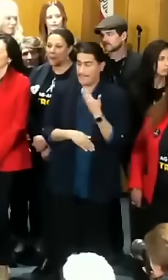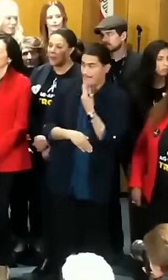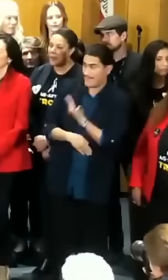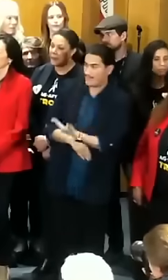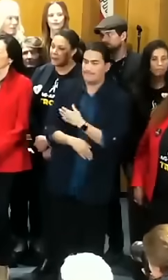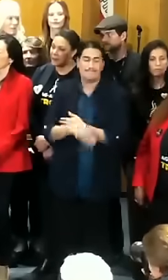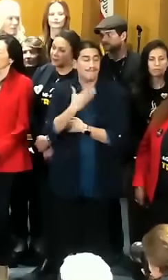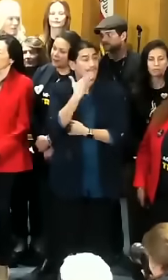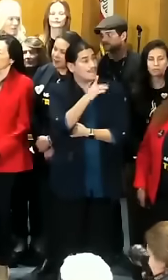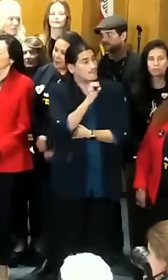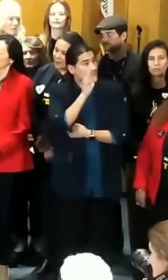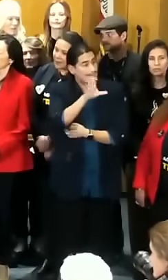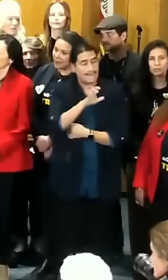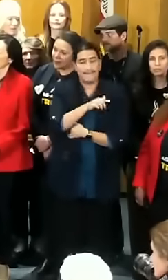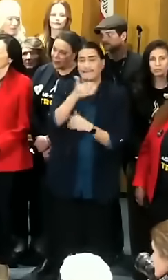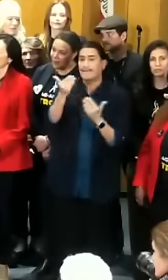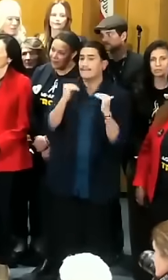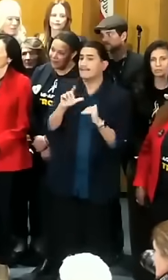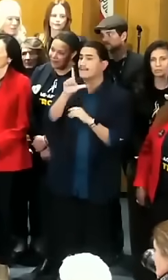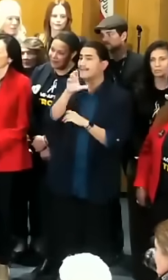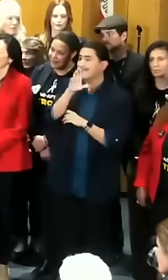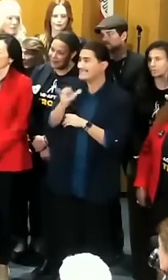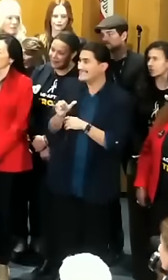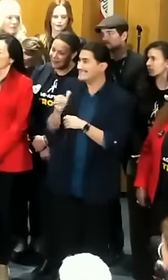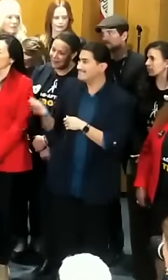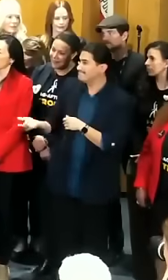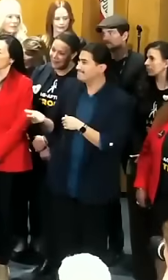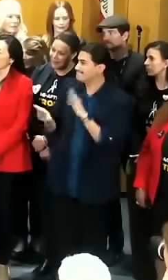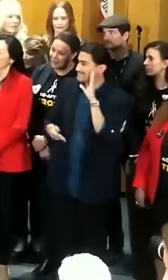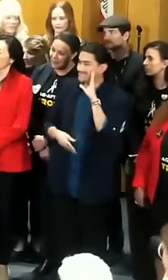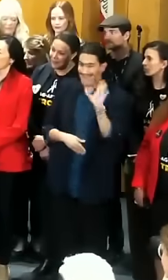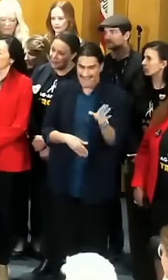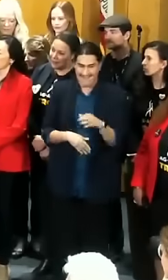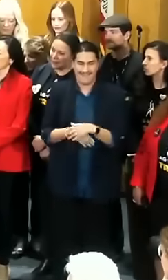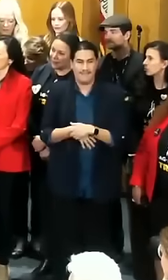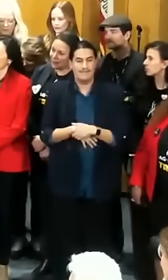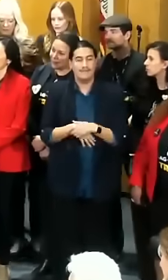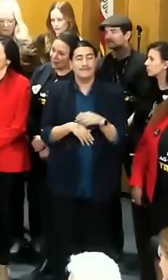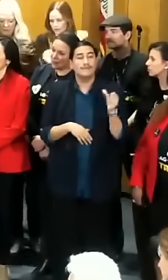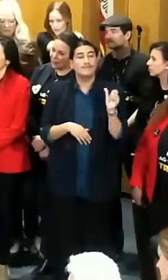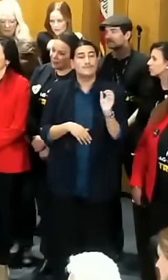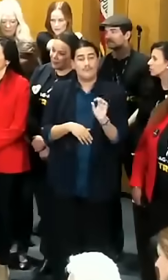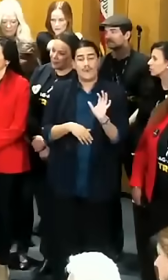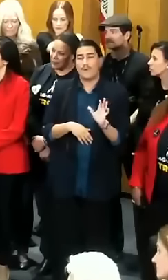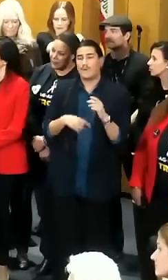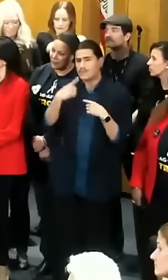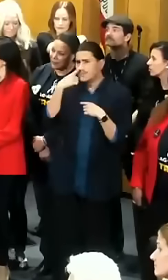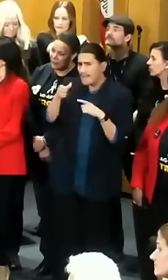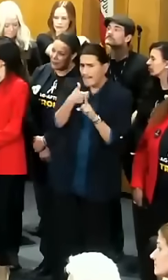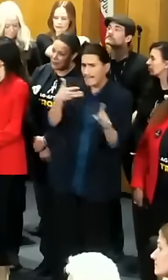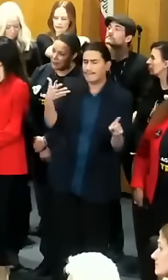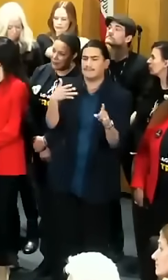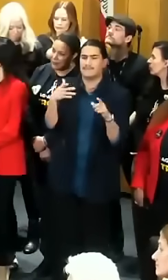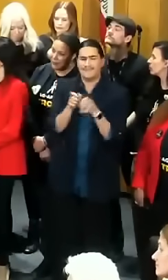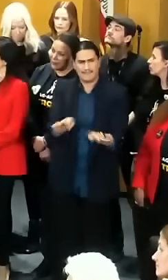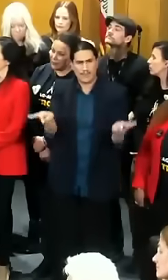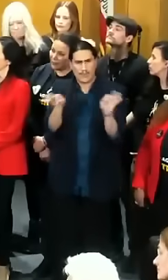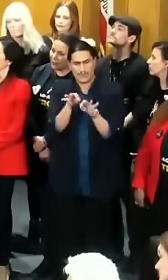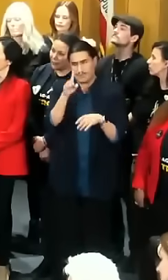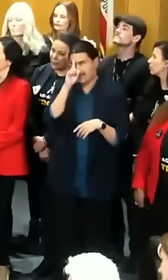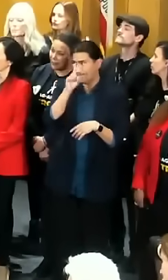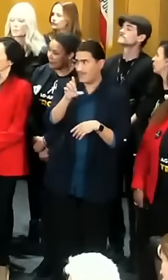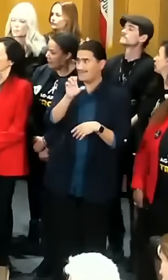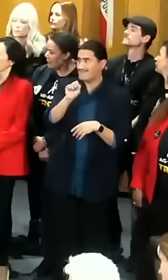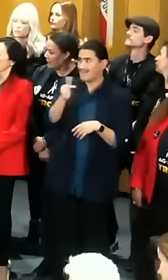Thanks, Dominic. Lacey. Hi. Thank you, Pam. So can you speak to the significance of